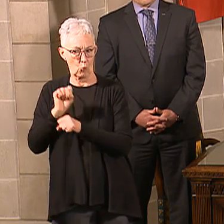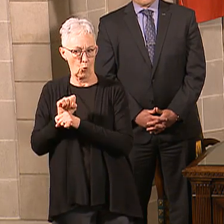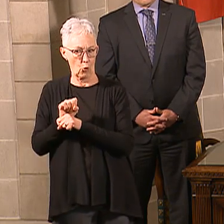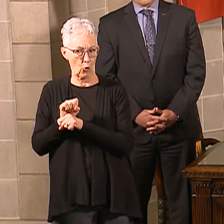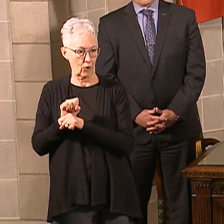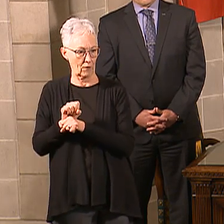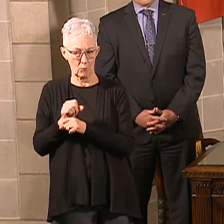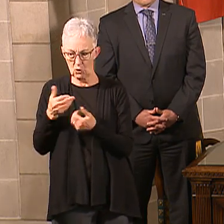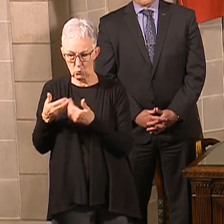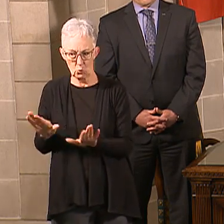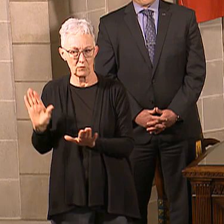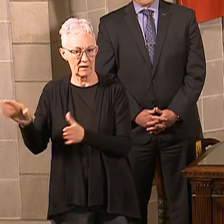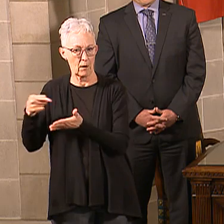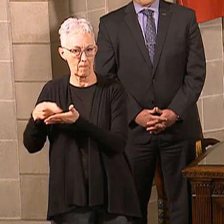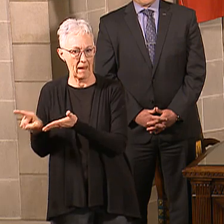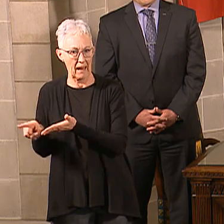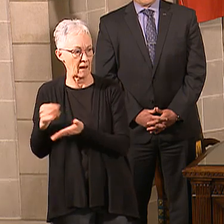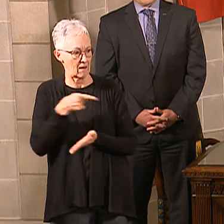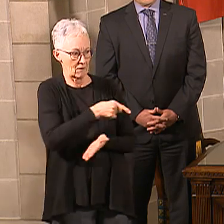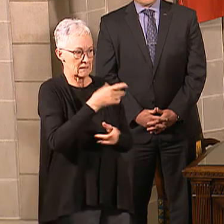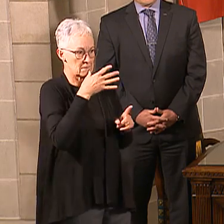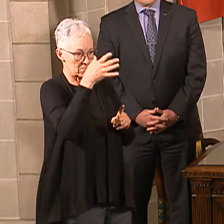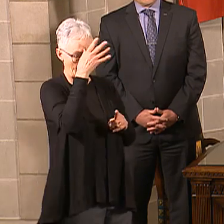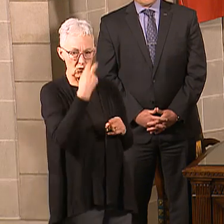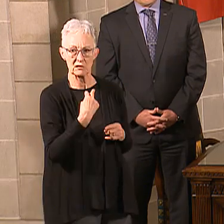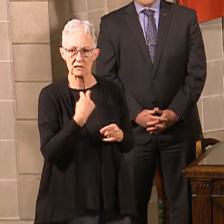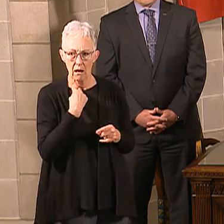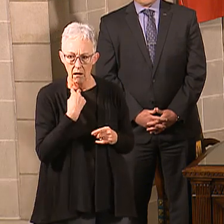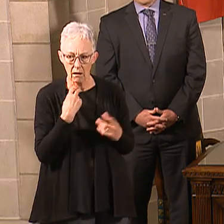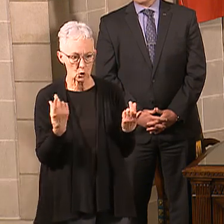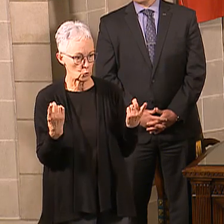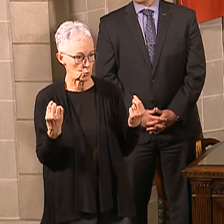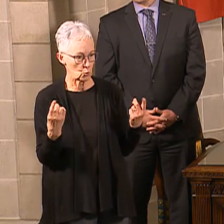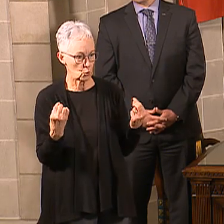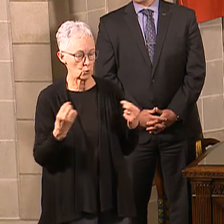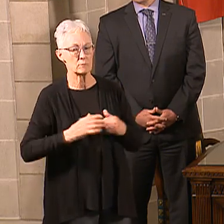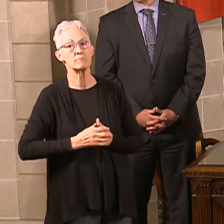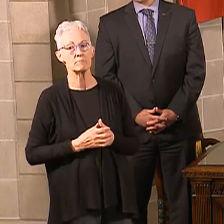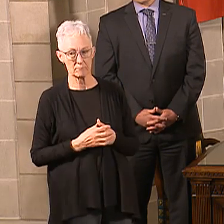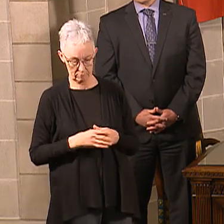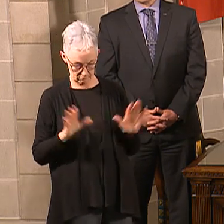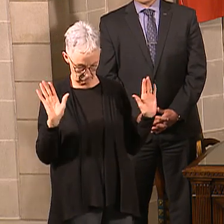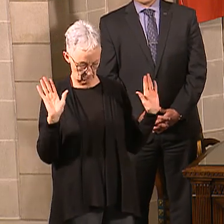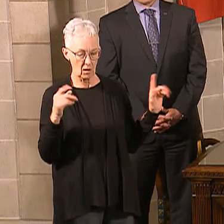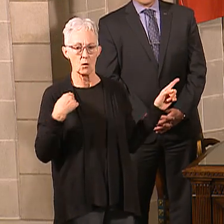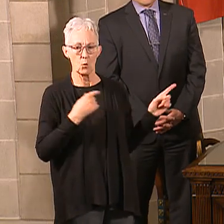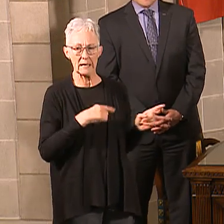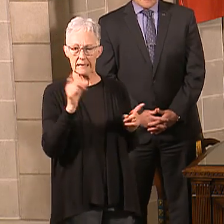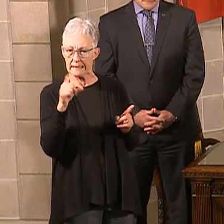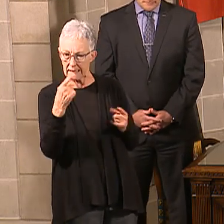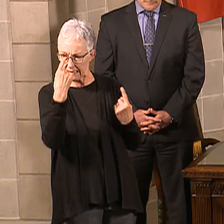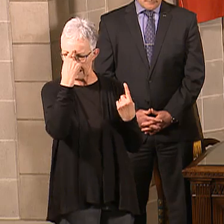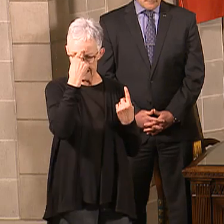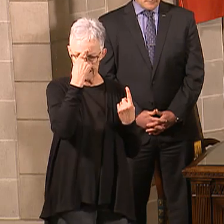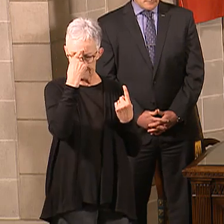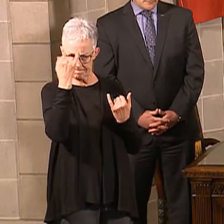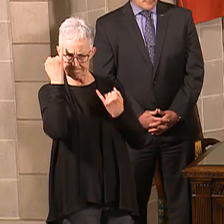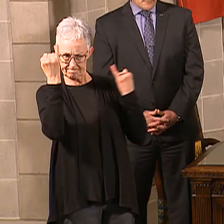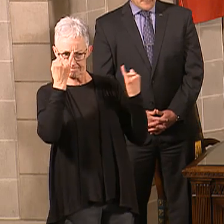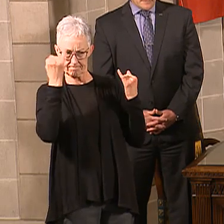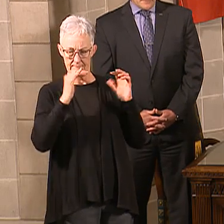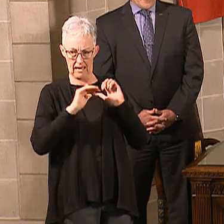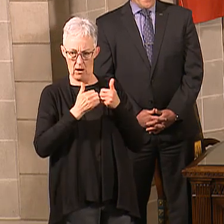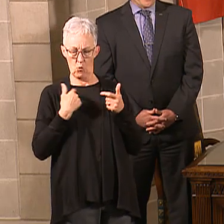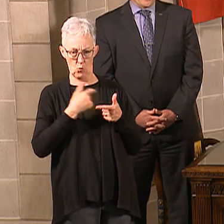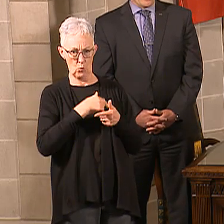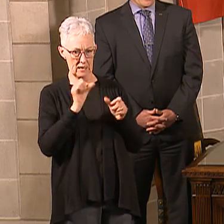So what are they to do? Well, one of the things I think that we all need to do is think creatively about how we address some of these issues. One of the things that we know we've